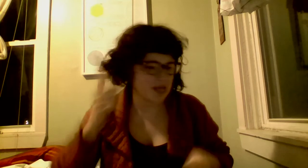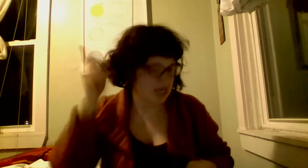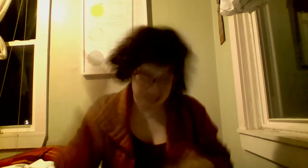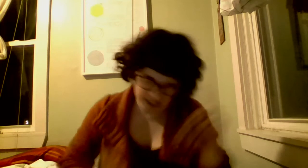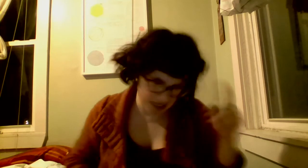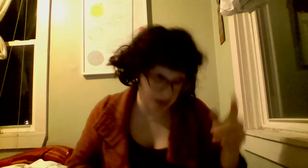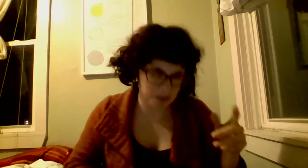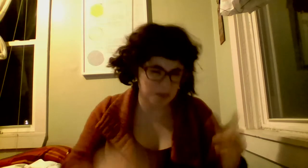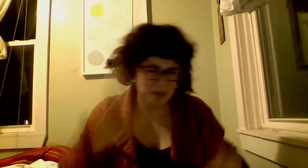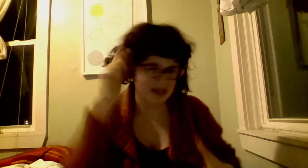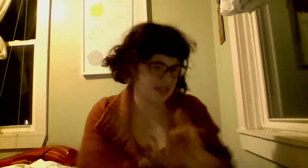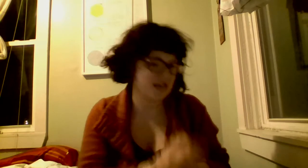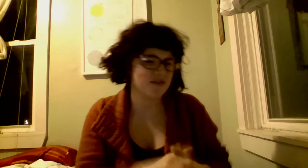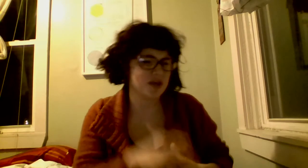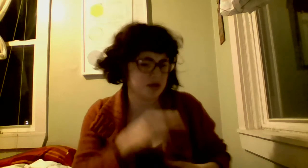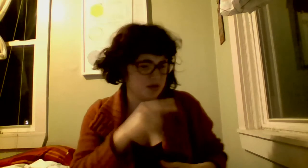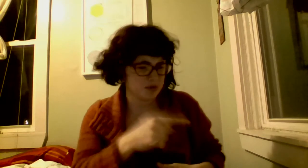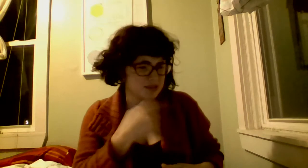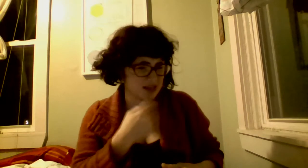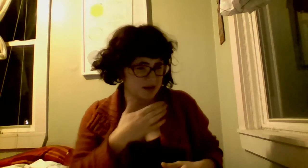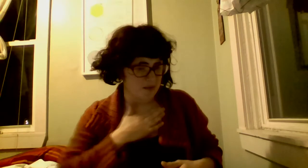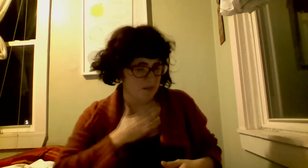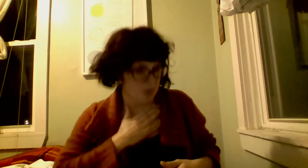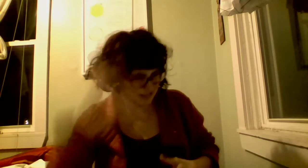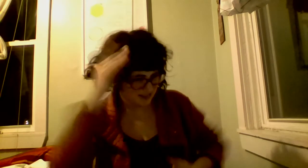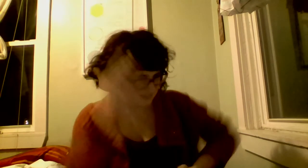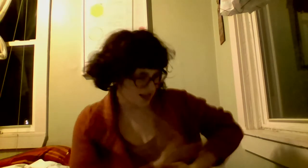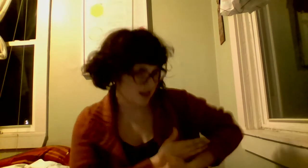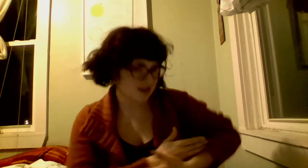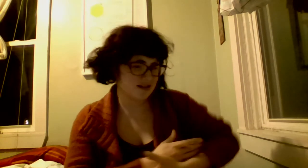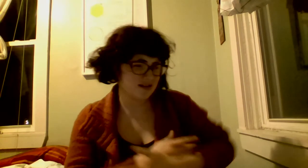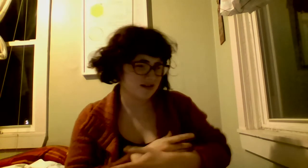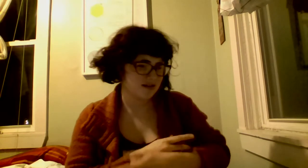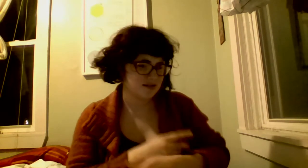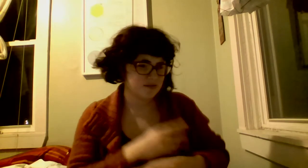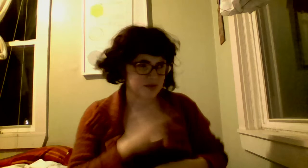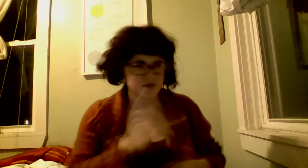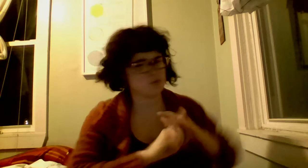when I was your age, I dealt with trolls all the time. But you just stick your tail between your legs